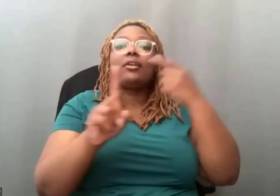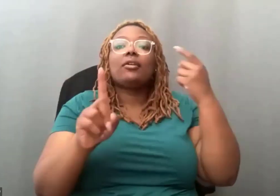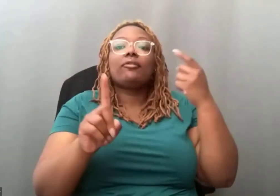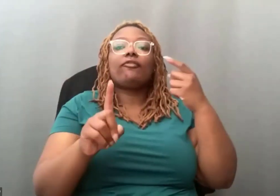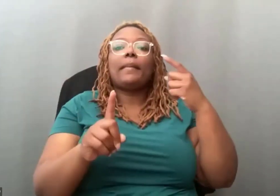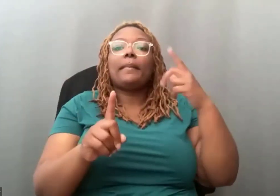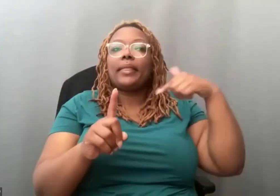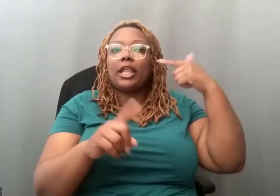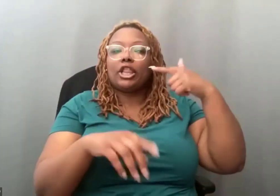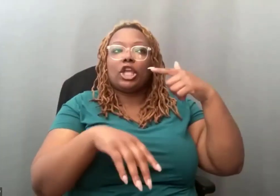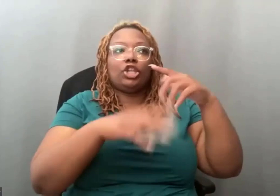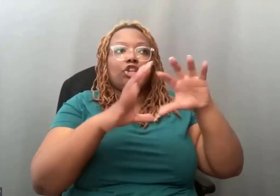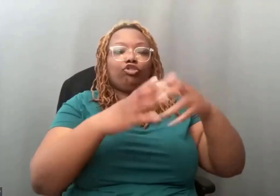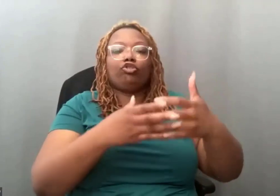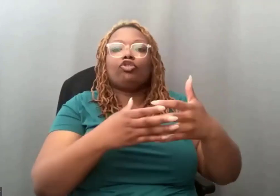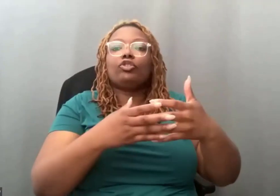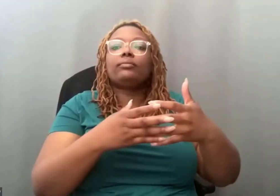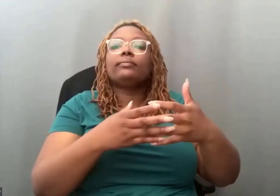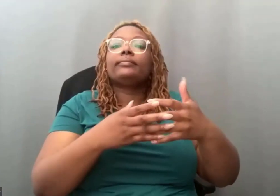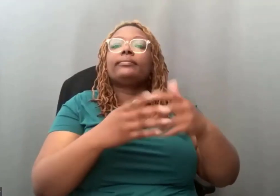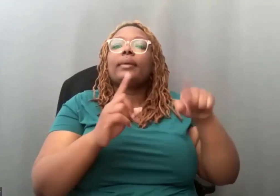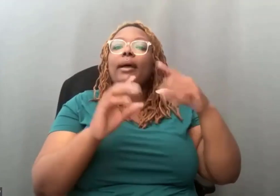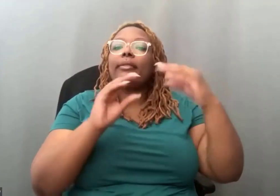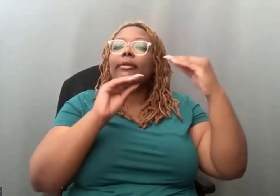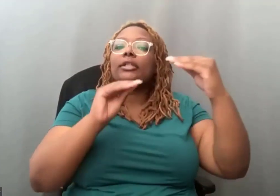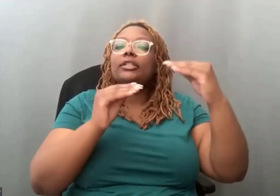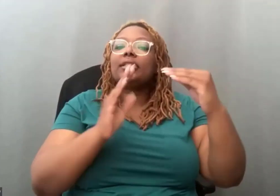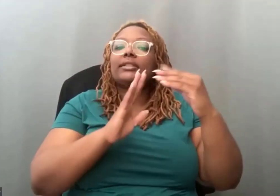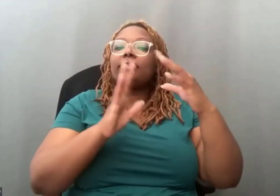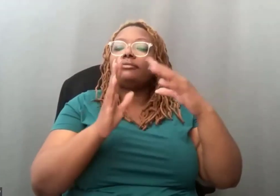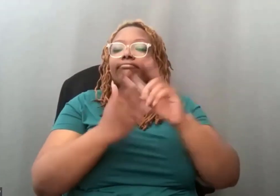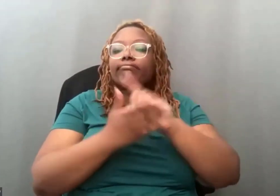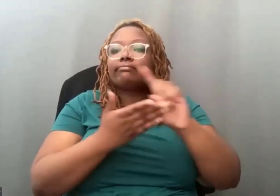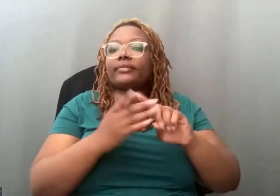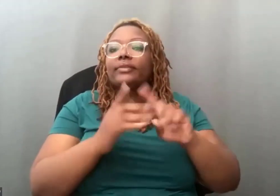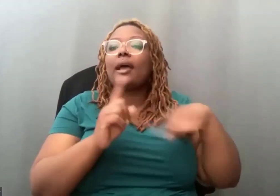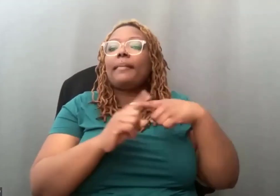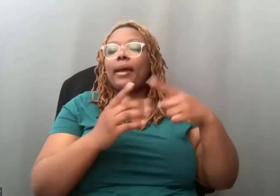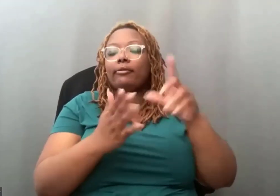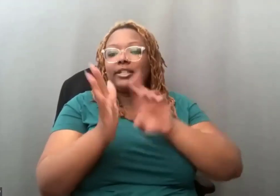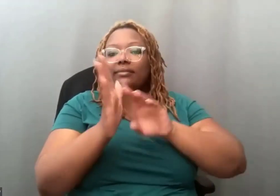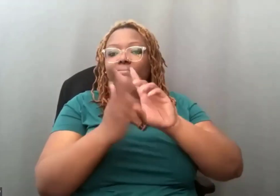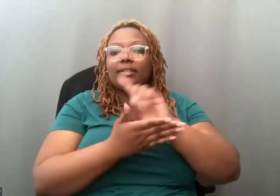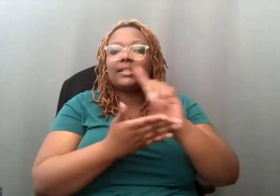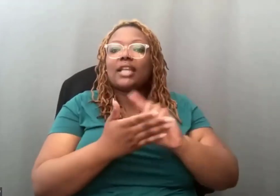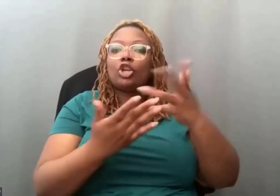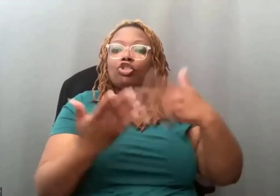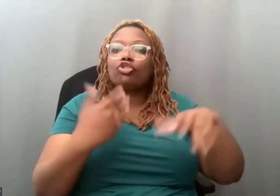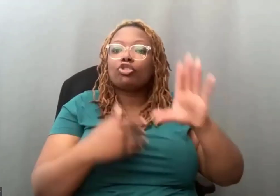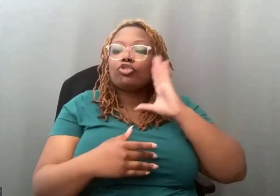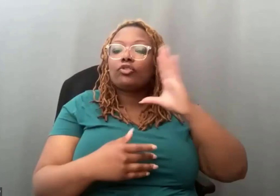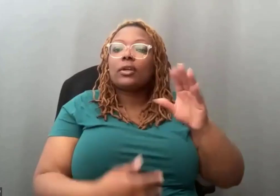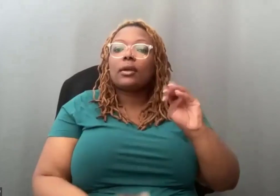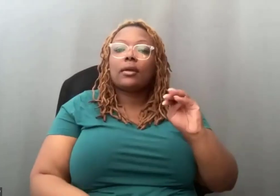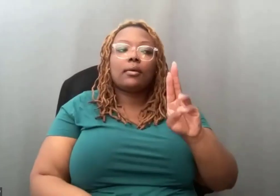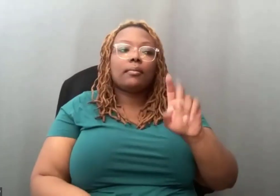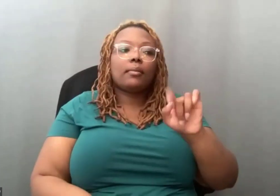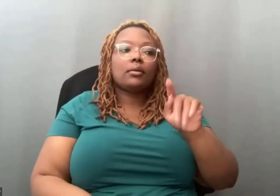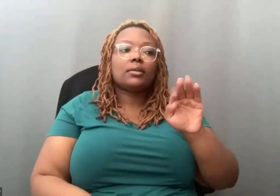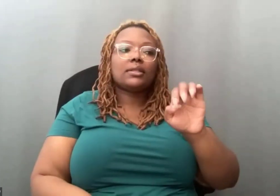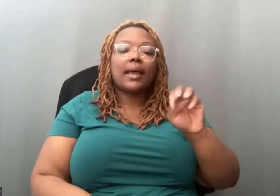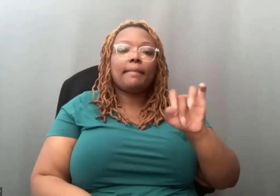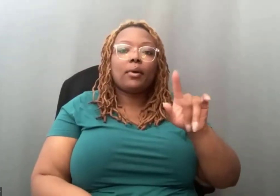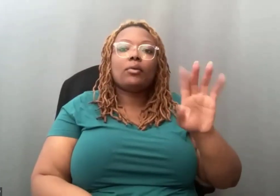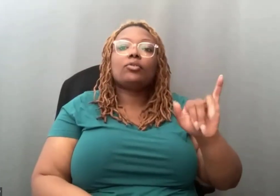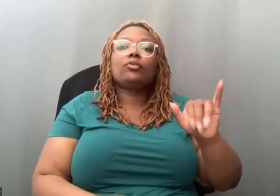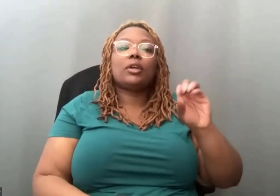London Group piece, A Pedagogy of Multiliteracies, Designing Social Futures. The definition of multimodal that the OWCA has